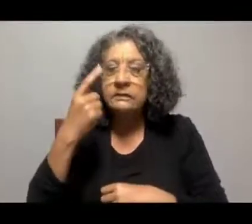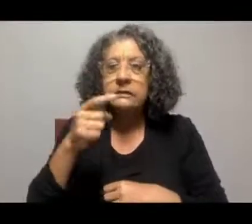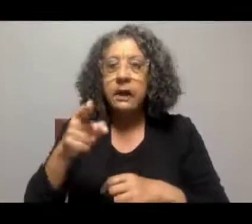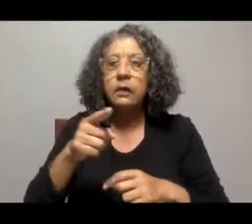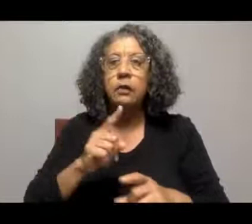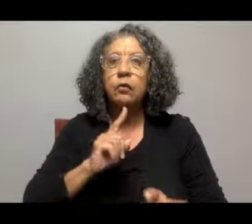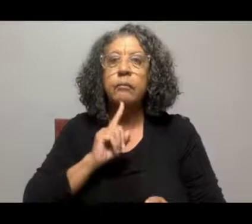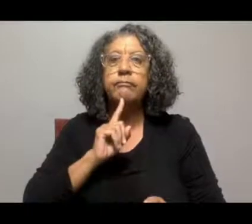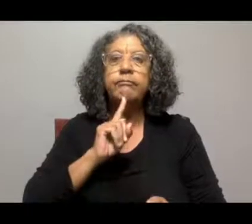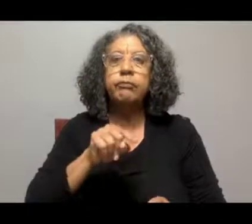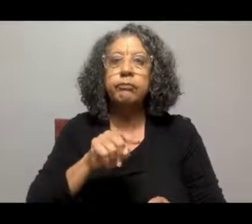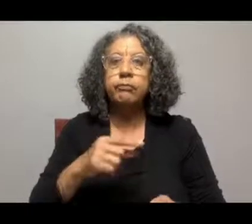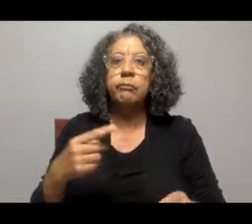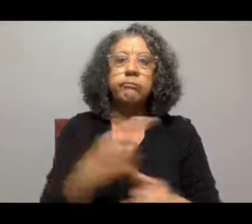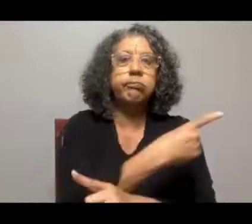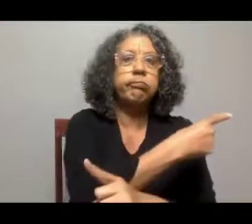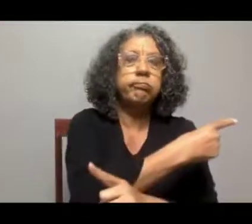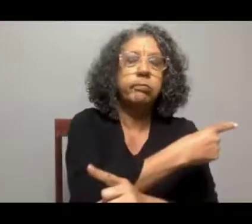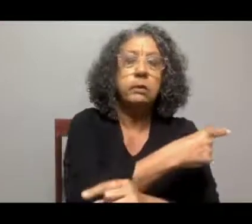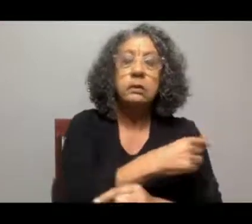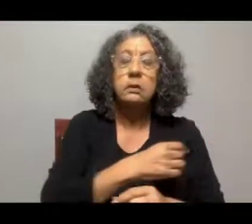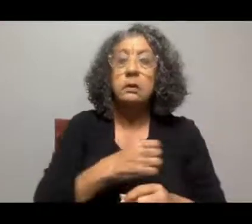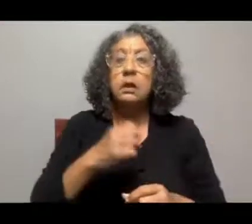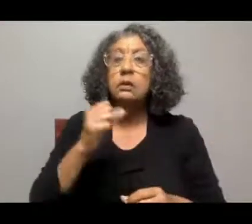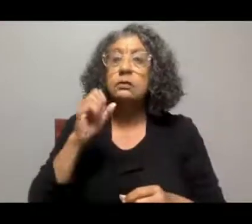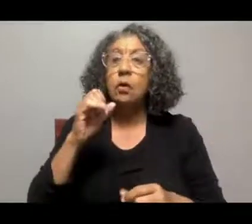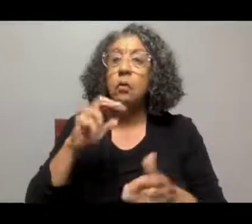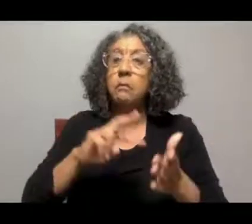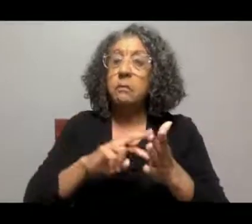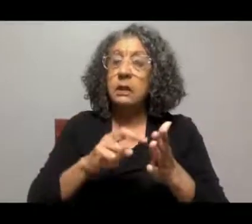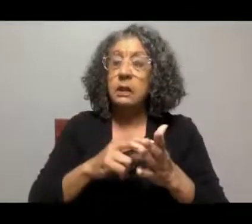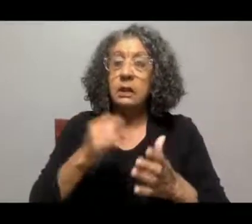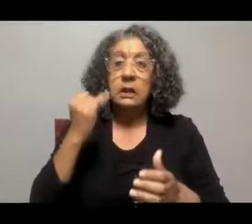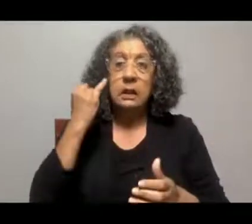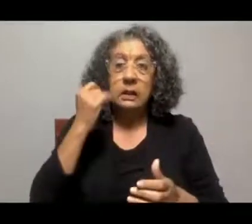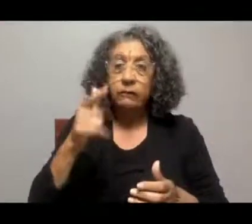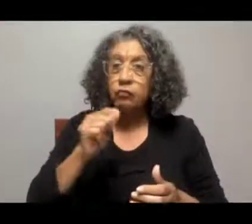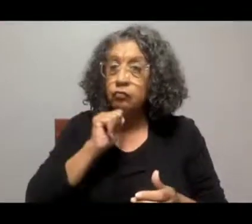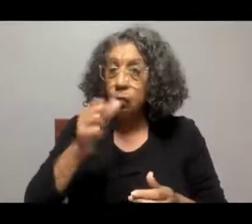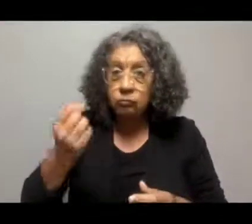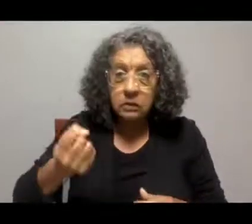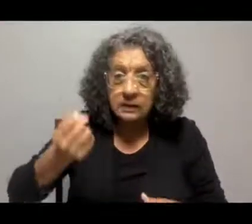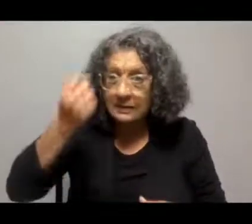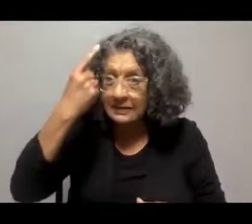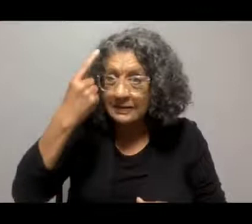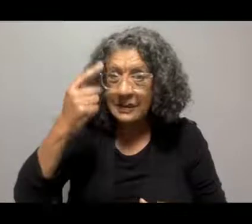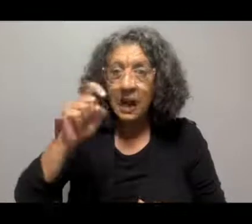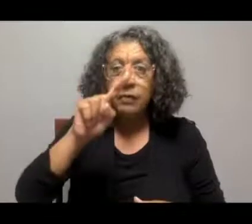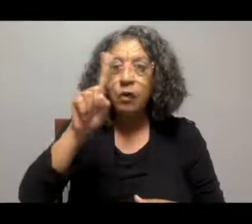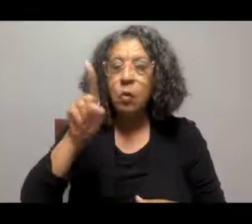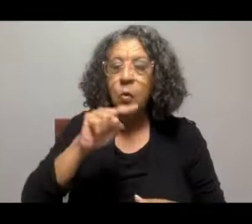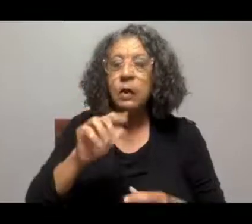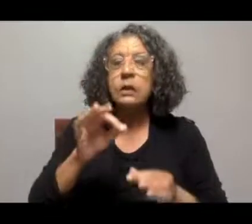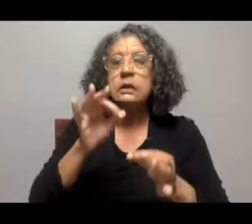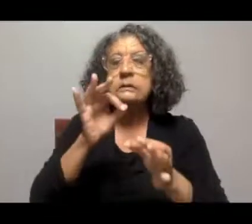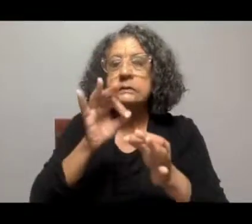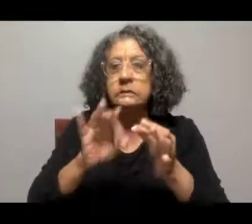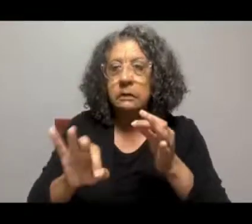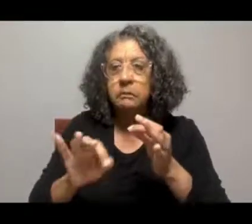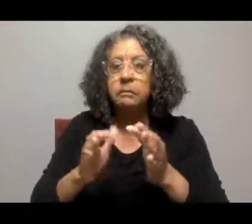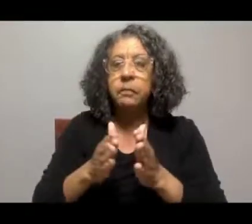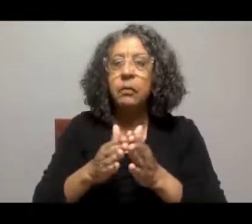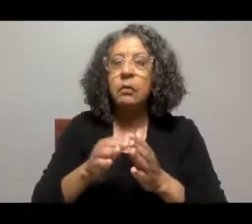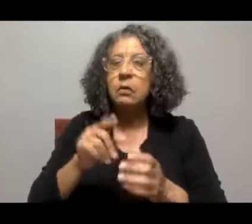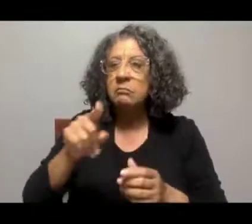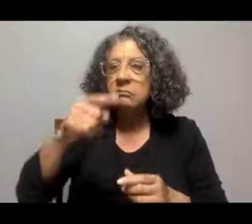a question that you're really not able to understand, and you might get off point. But if you don't understand the